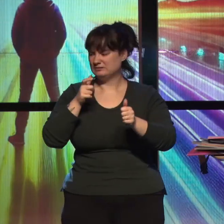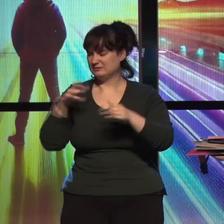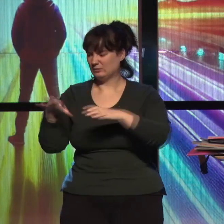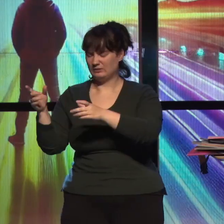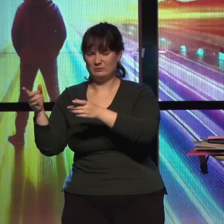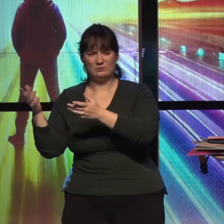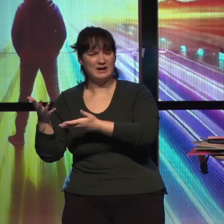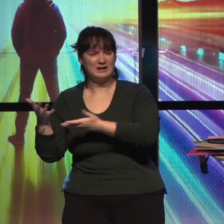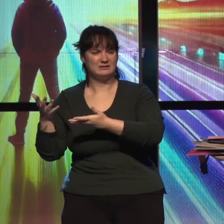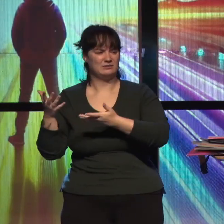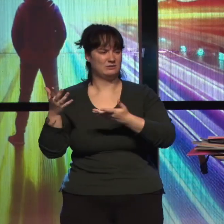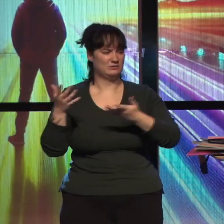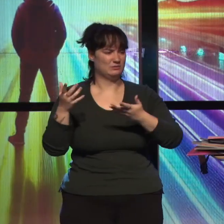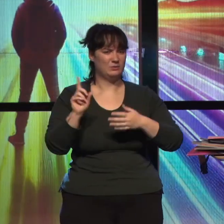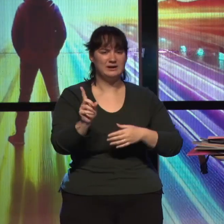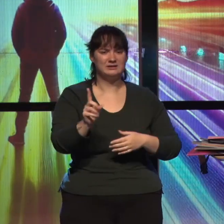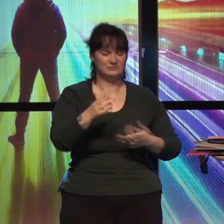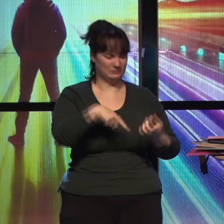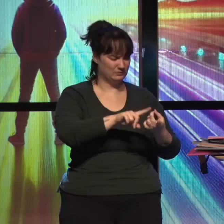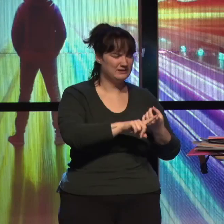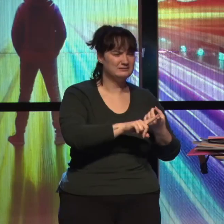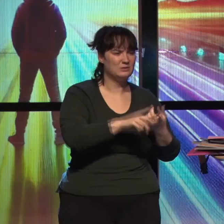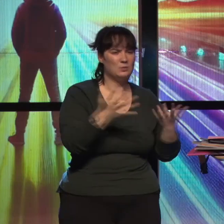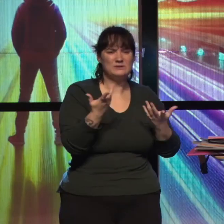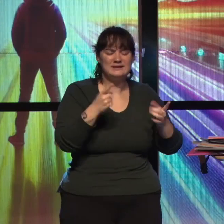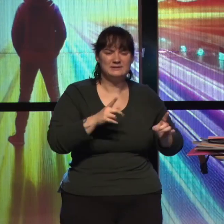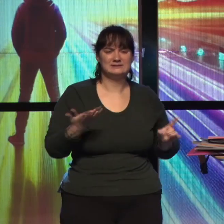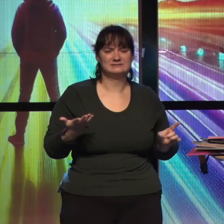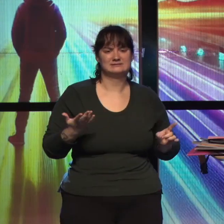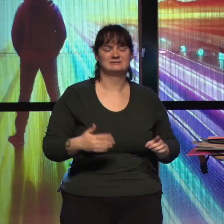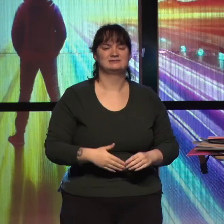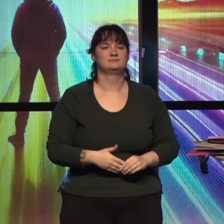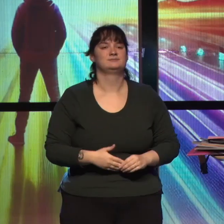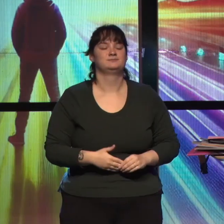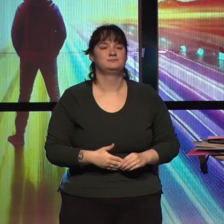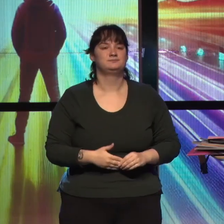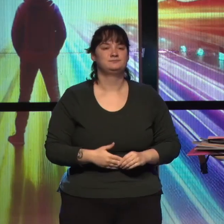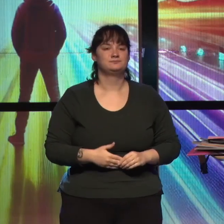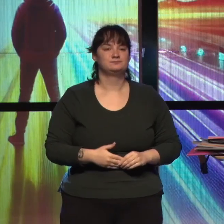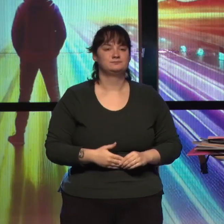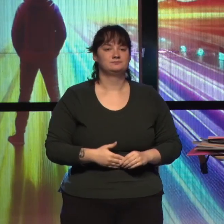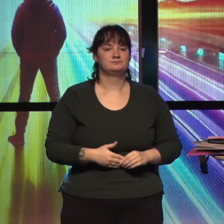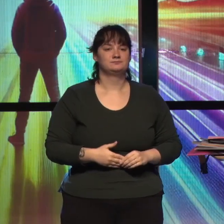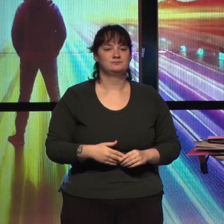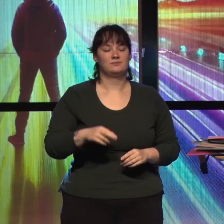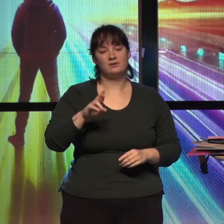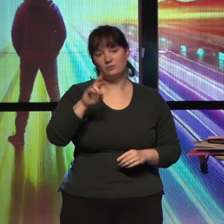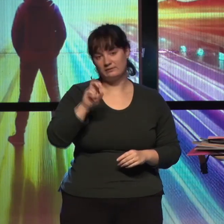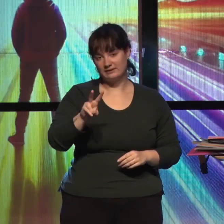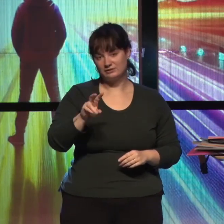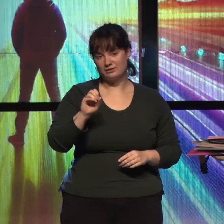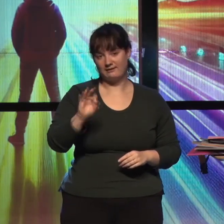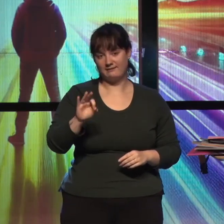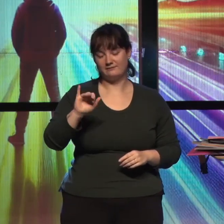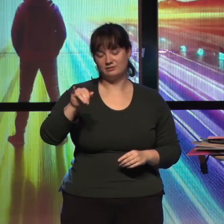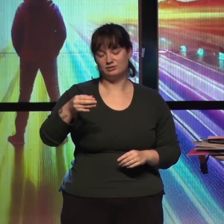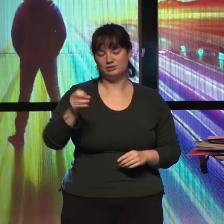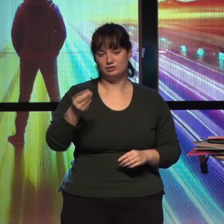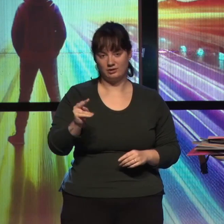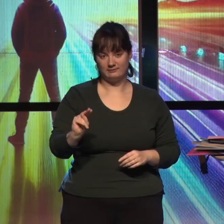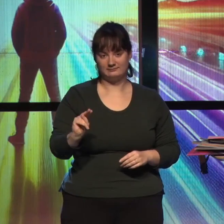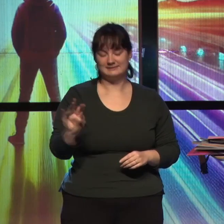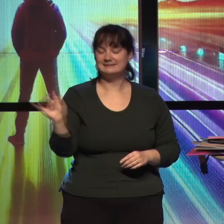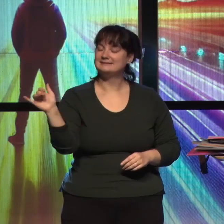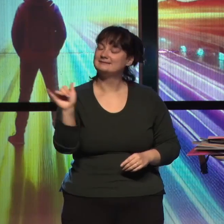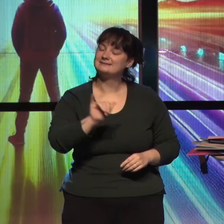the where? What is going on here, right? And here's the thing, the revelation of John is just like that. It's this